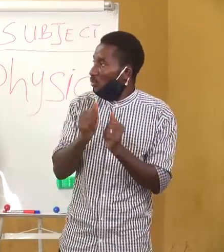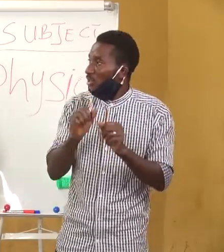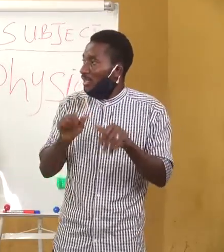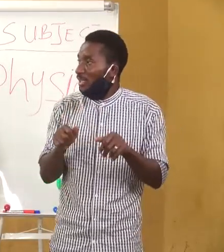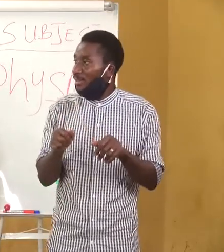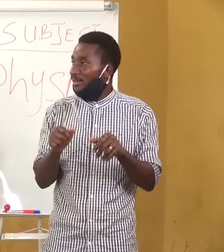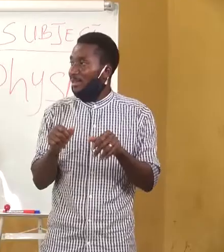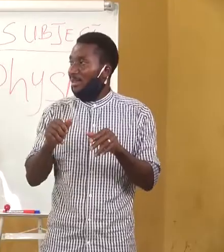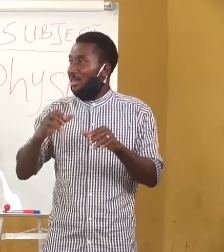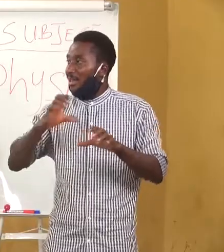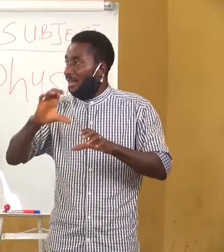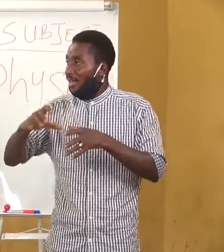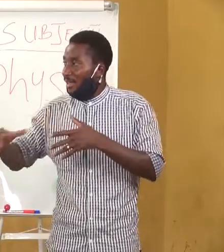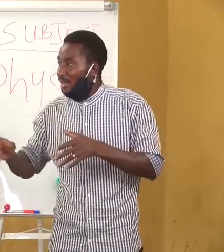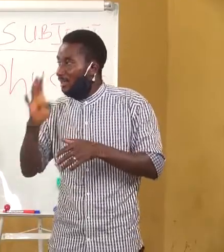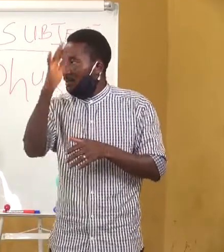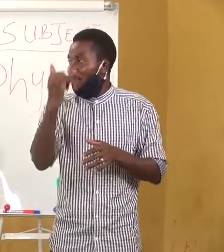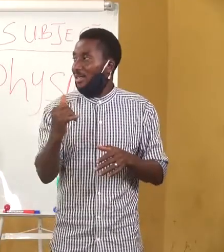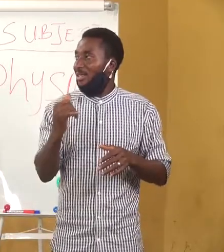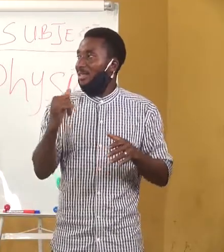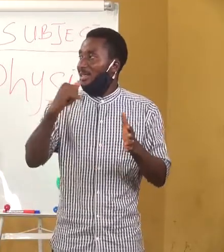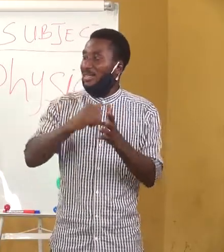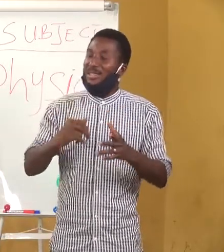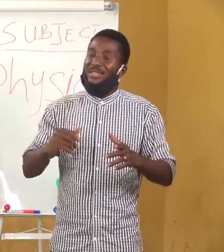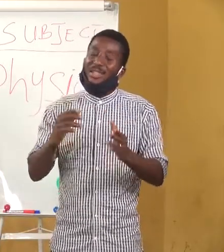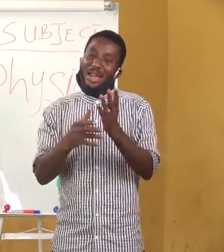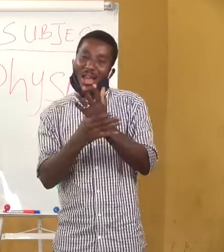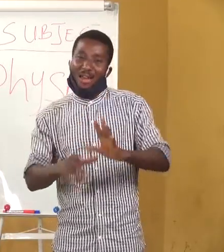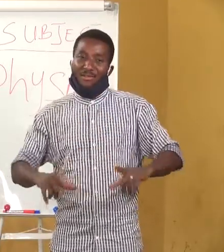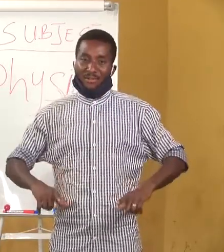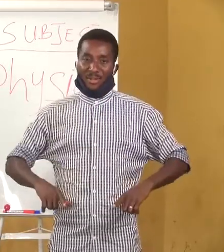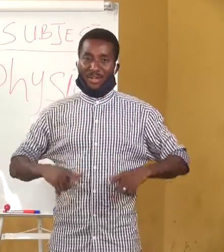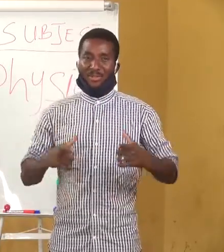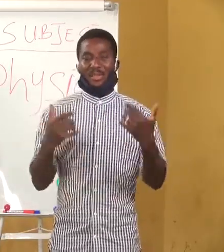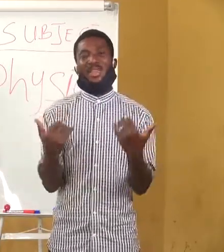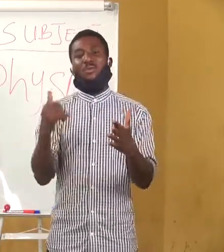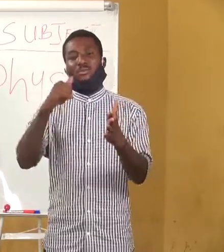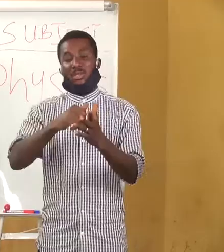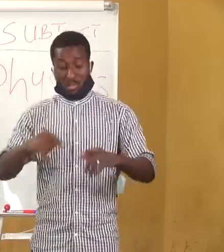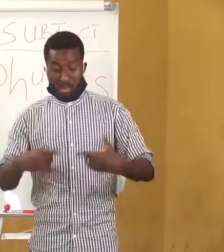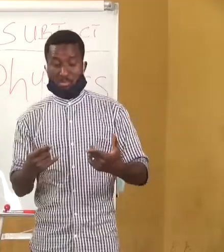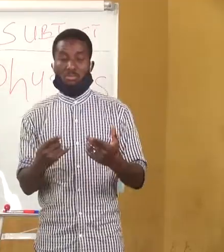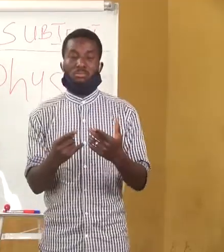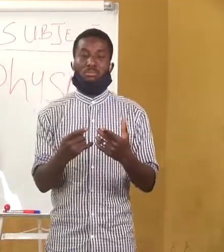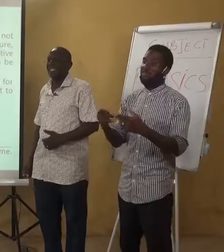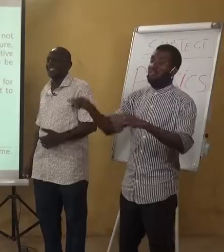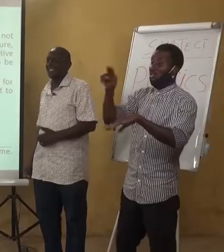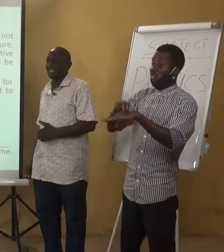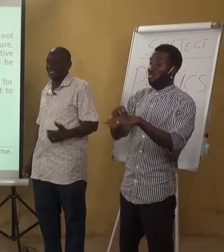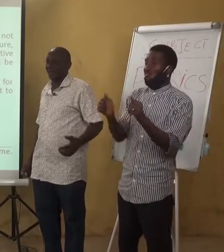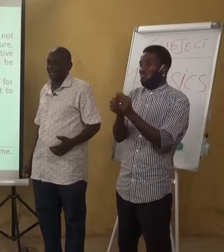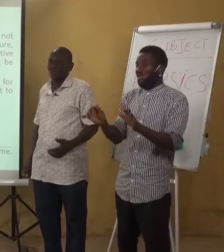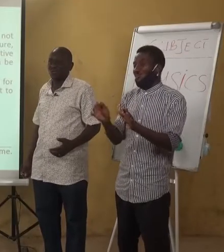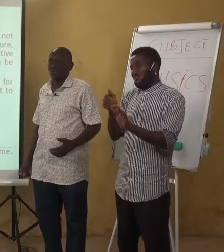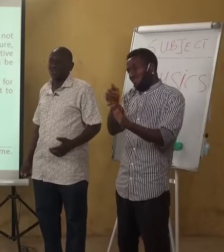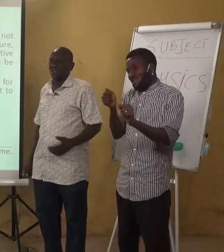radioactivity is a spontaneous process. It happens naturally without the influence of any